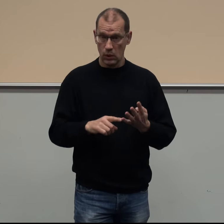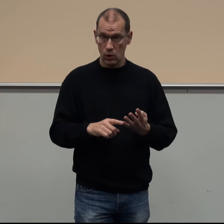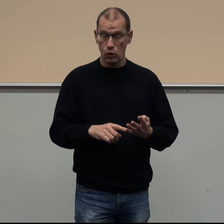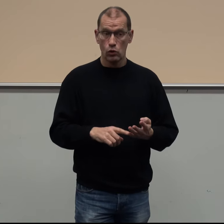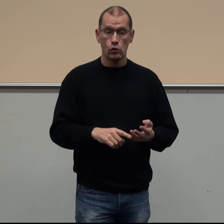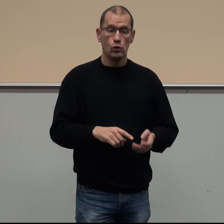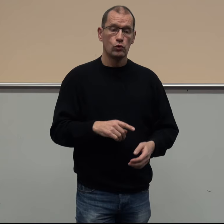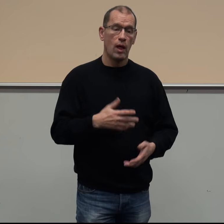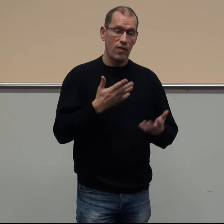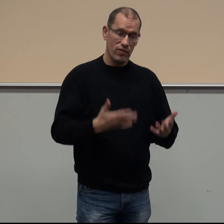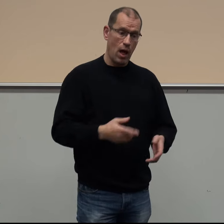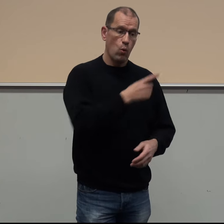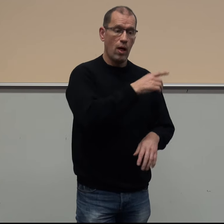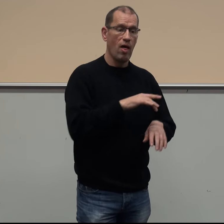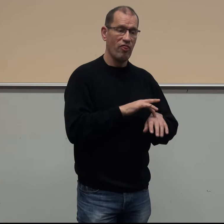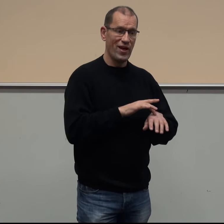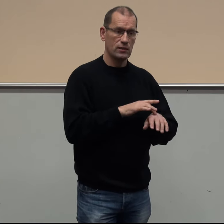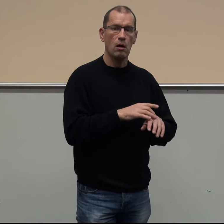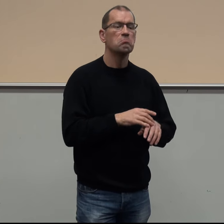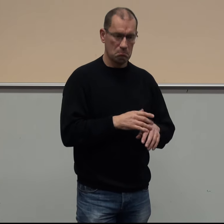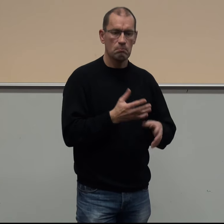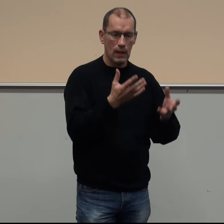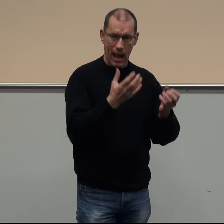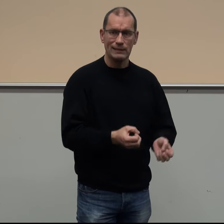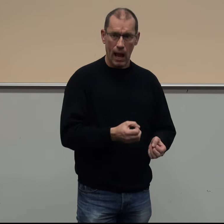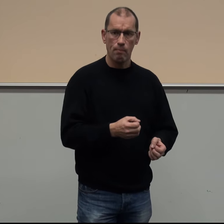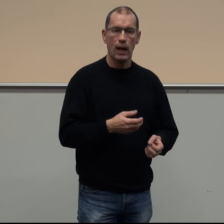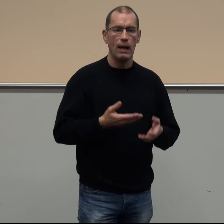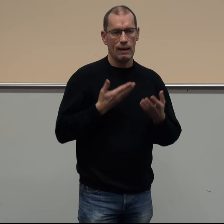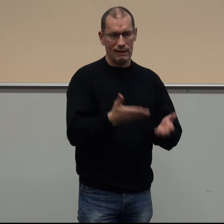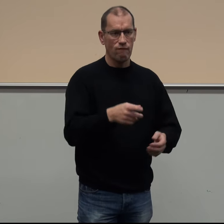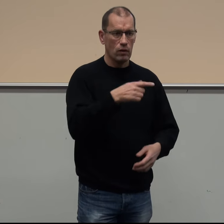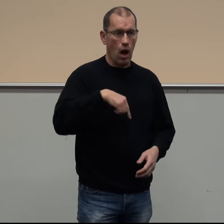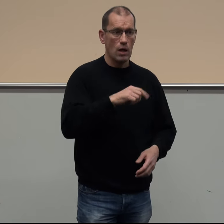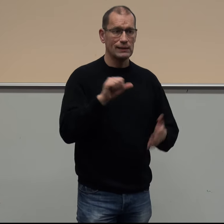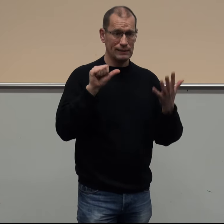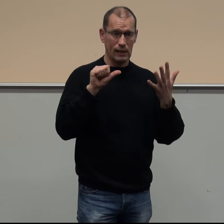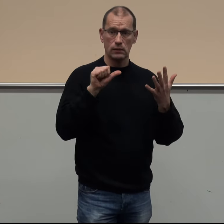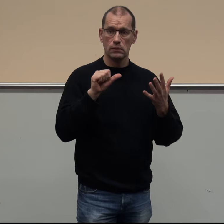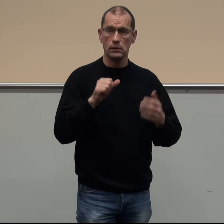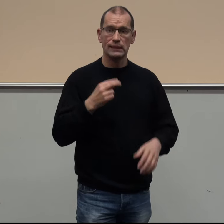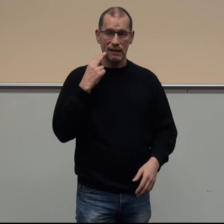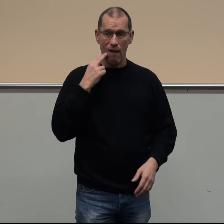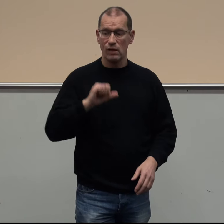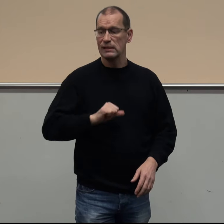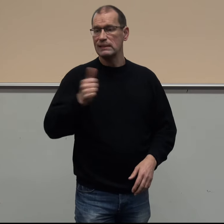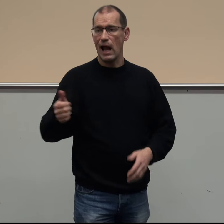in terms of ensuring a neutral background as well, you know, I'd like to thank that theatre for, you know, accepting, you know,